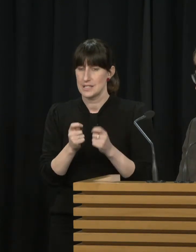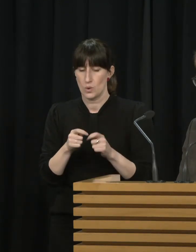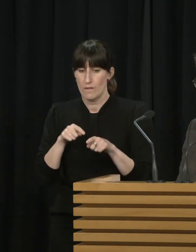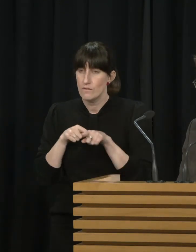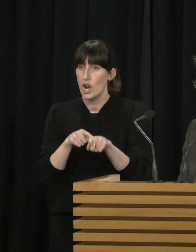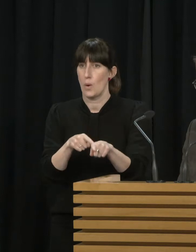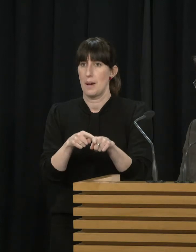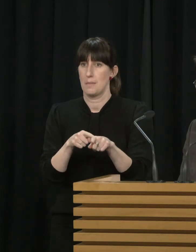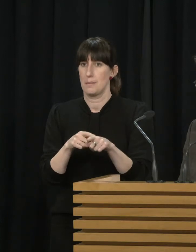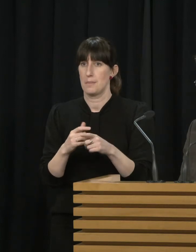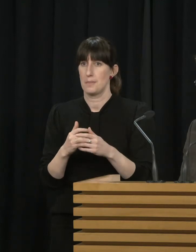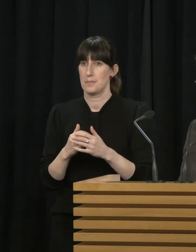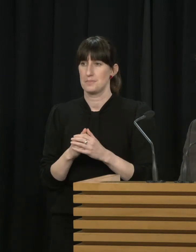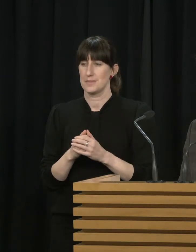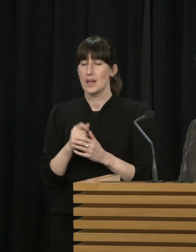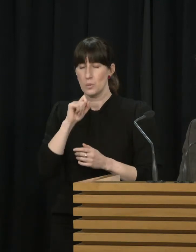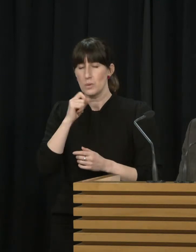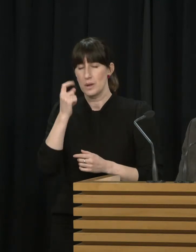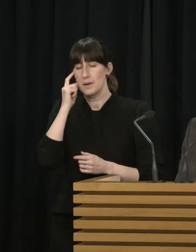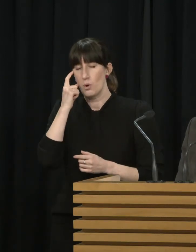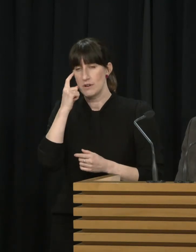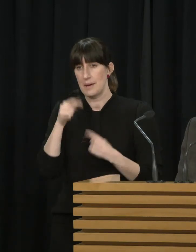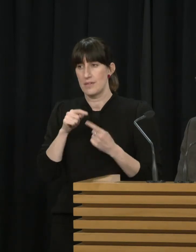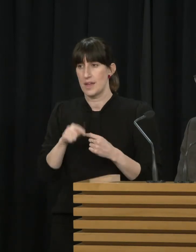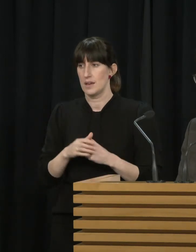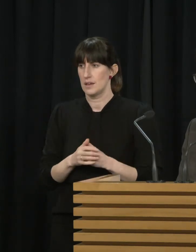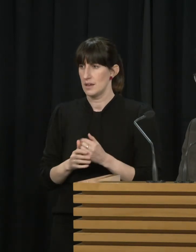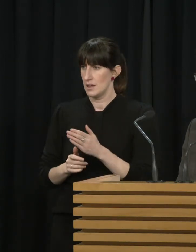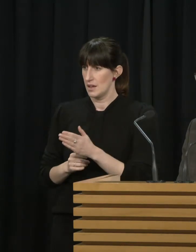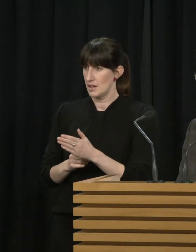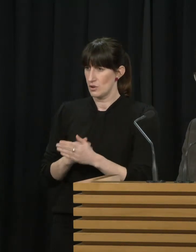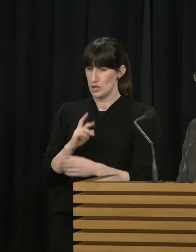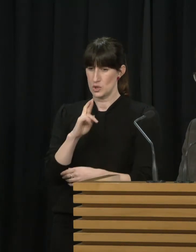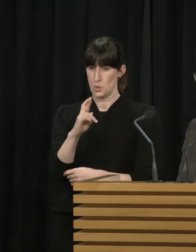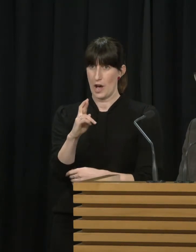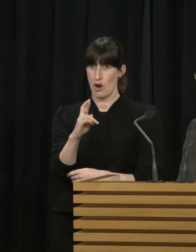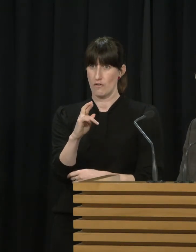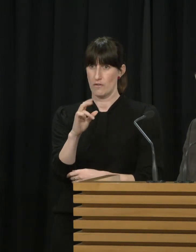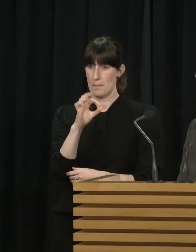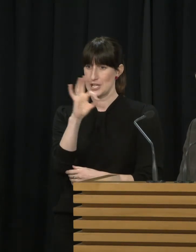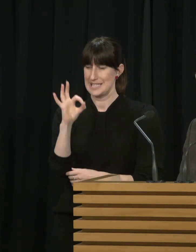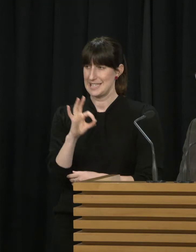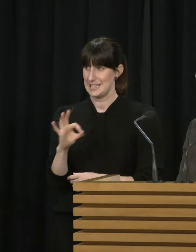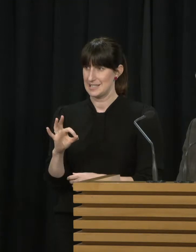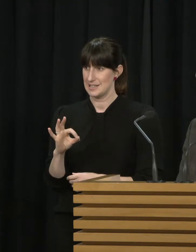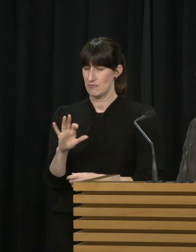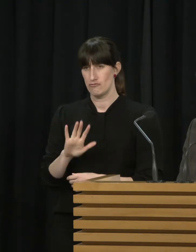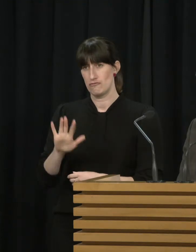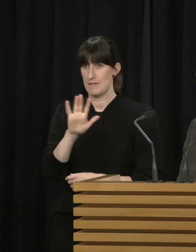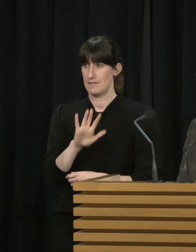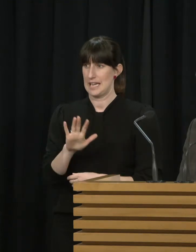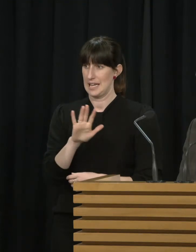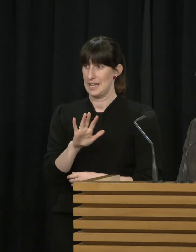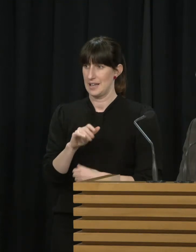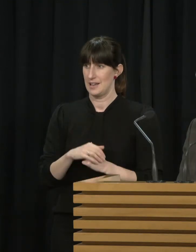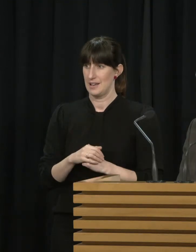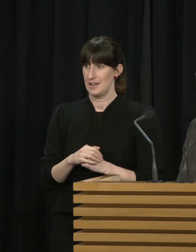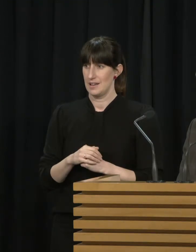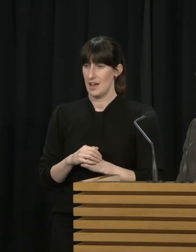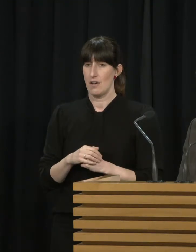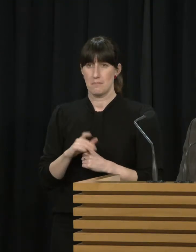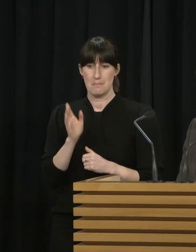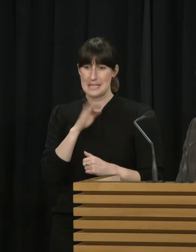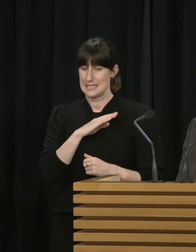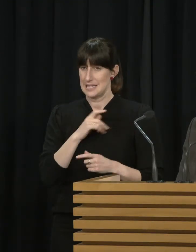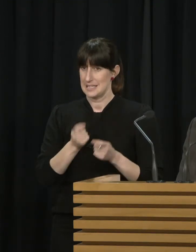on and that we would be concerned about. Sort of 12% is roughly what's been static. So is that sort of an indication